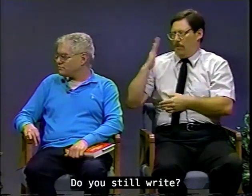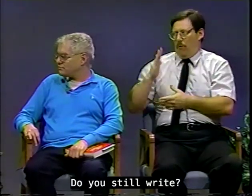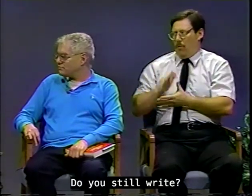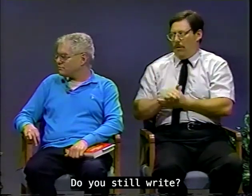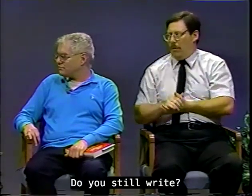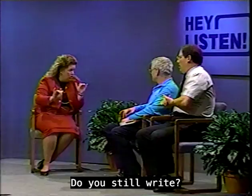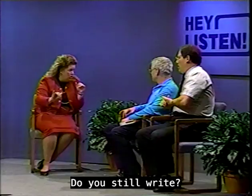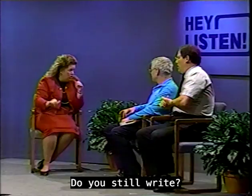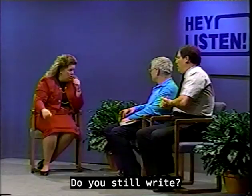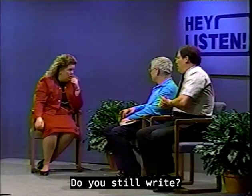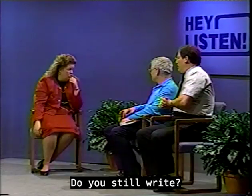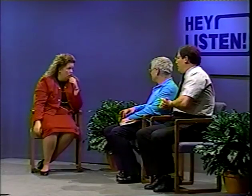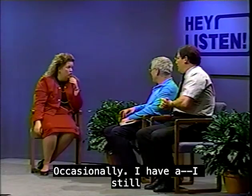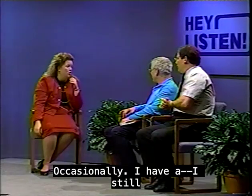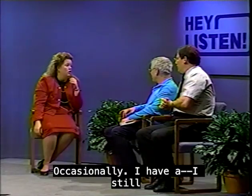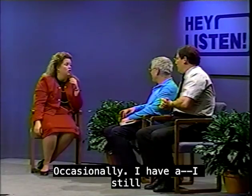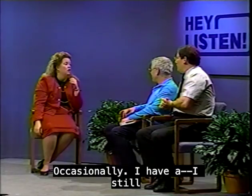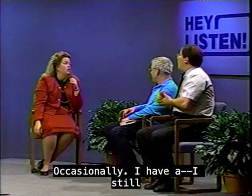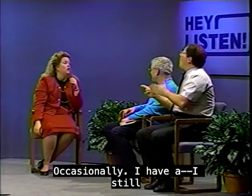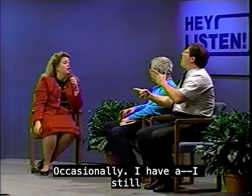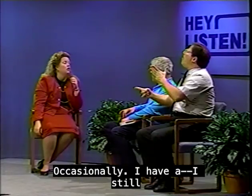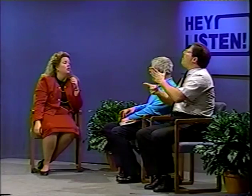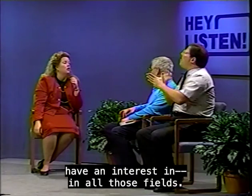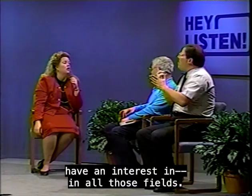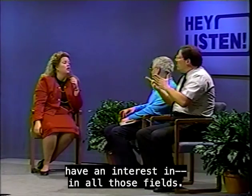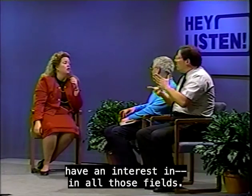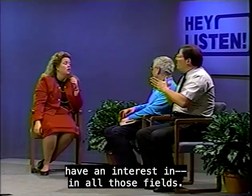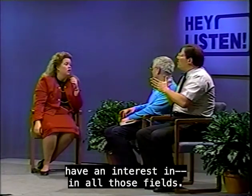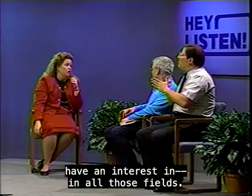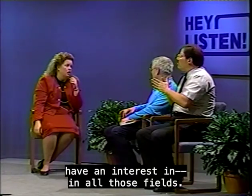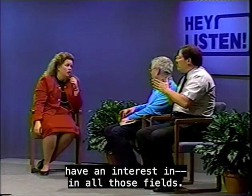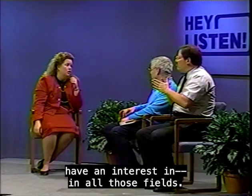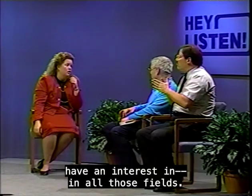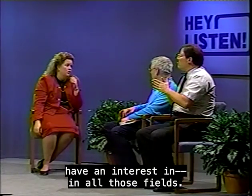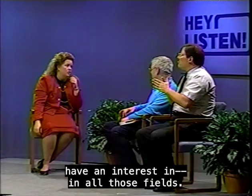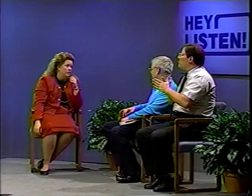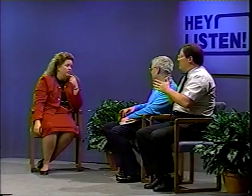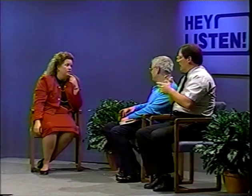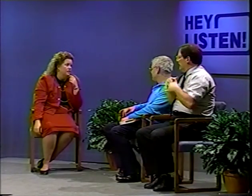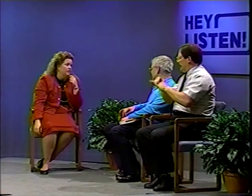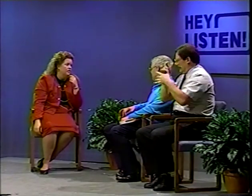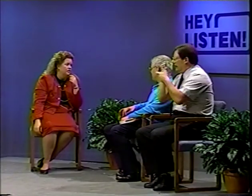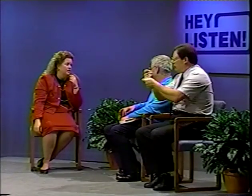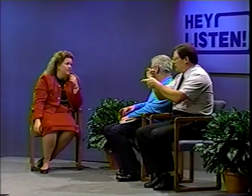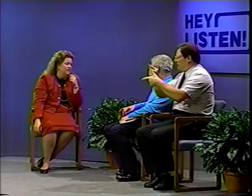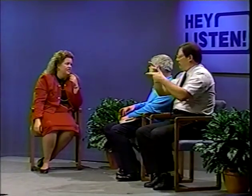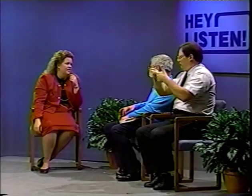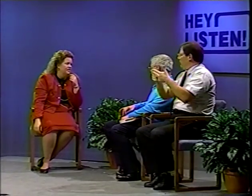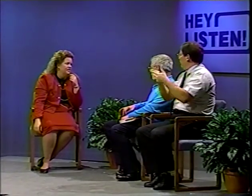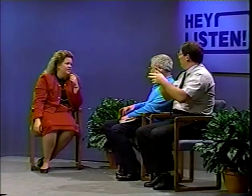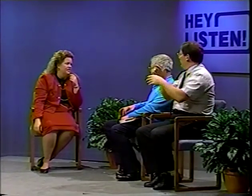Do you still write? Occasionally, I still have an interest in all those fields.